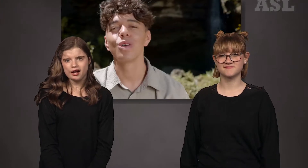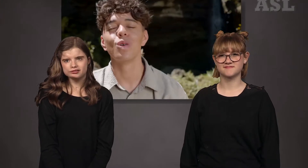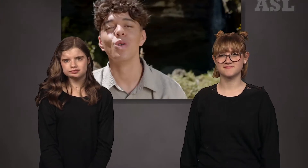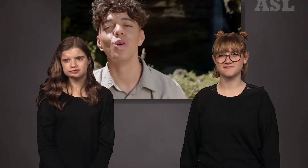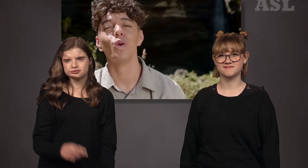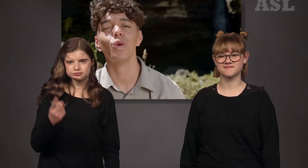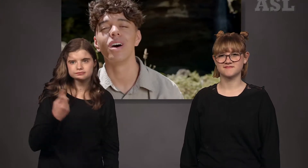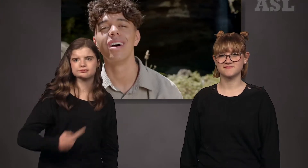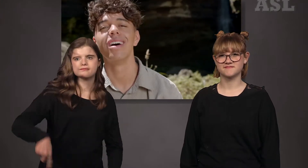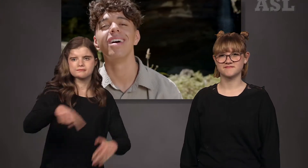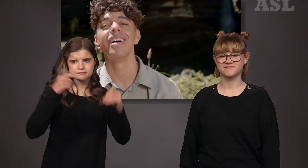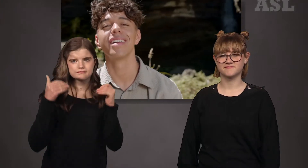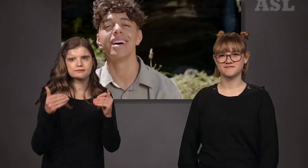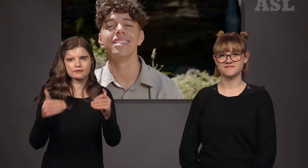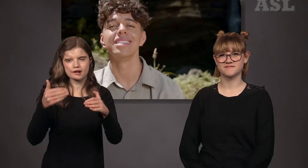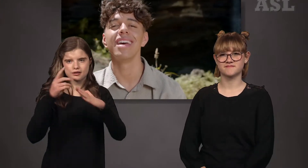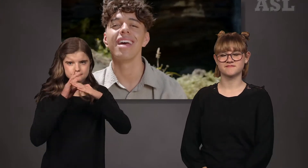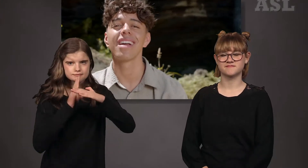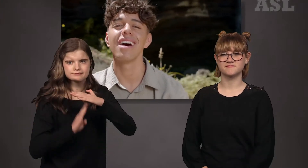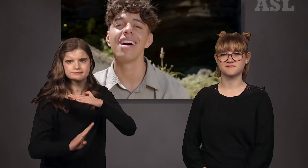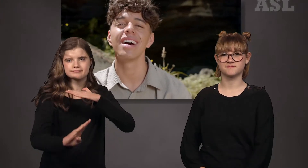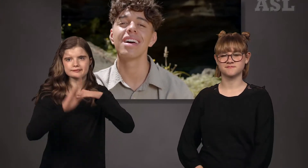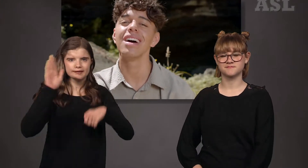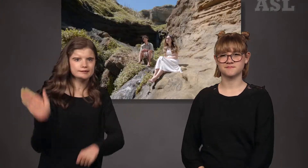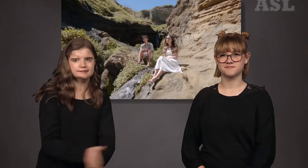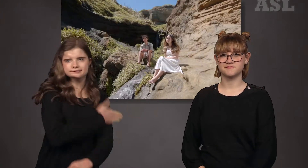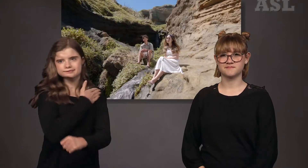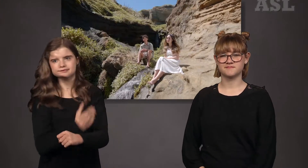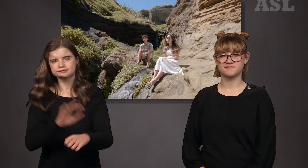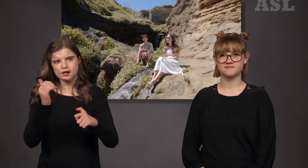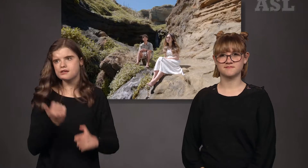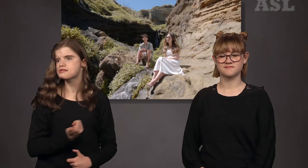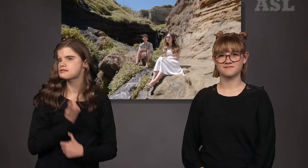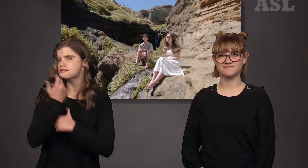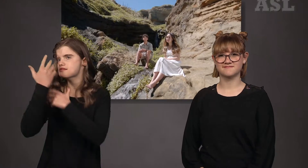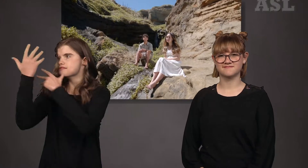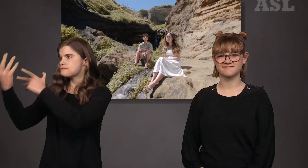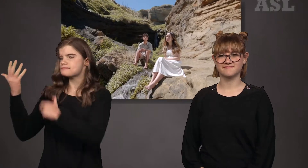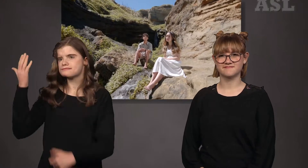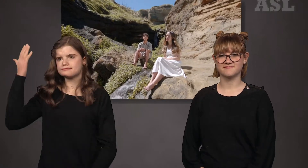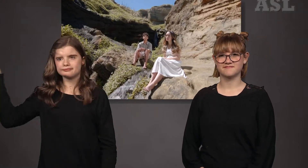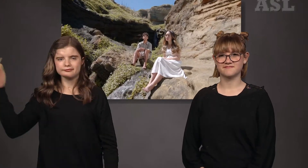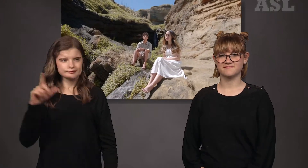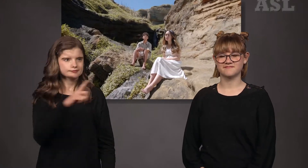Kua ara te karaiti